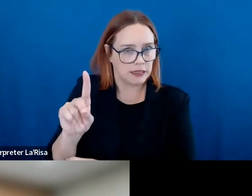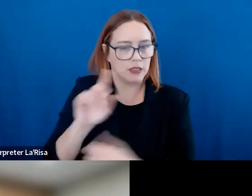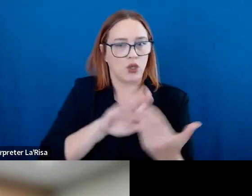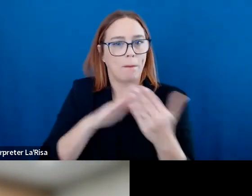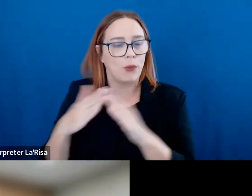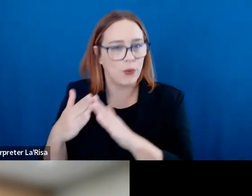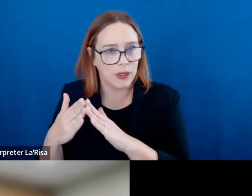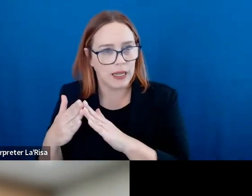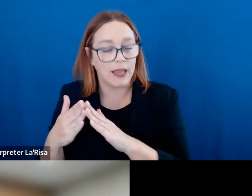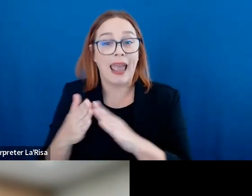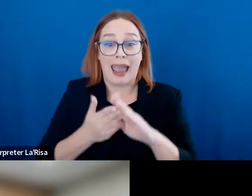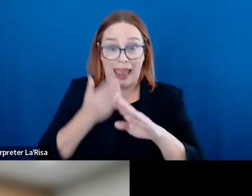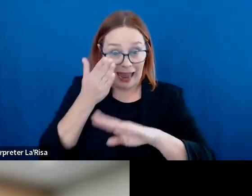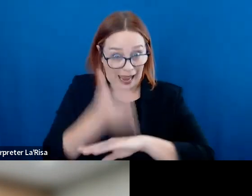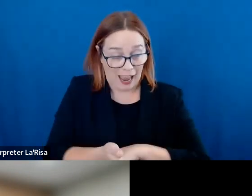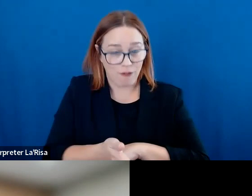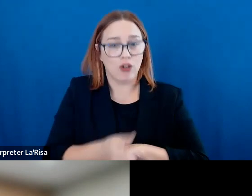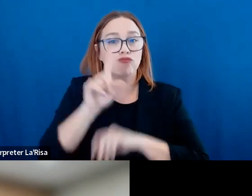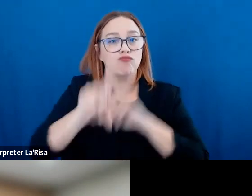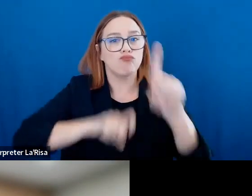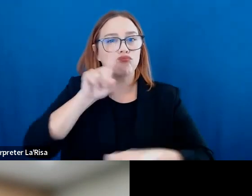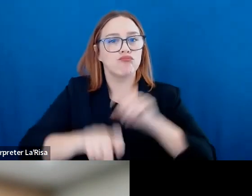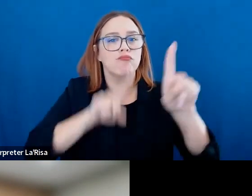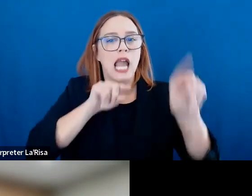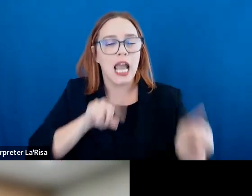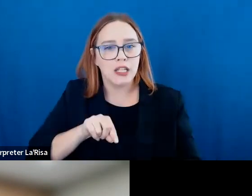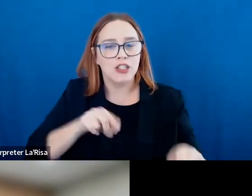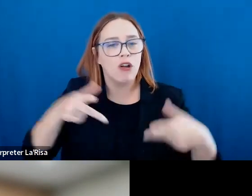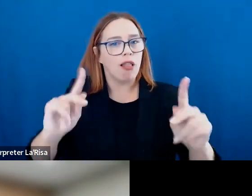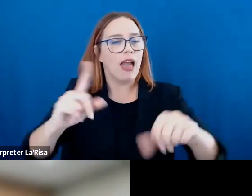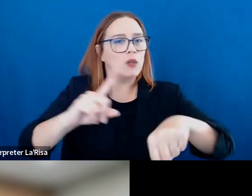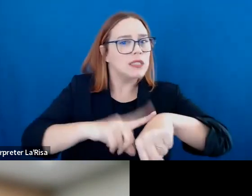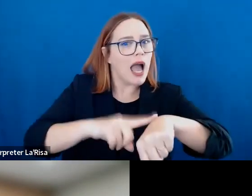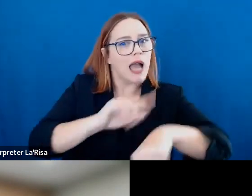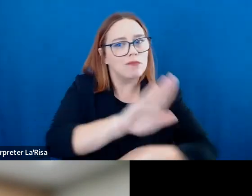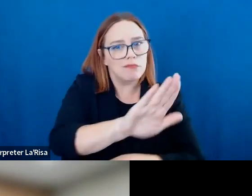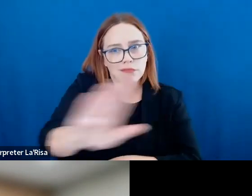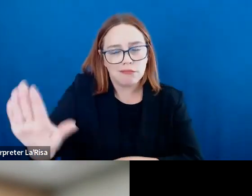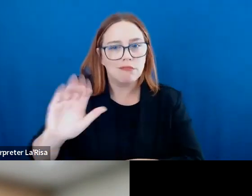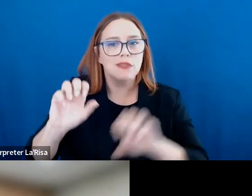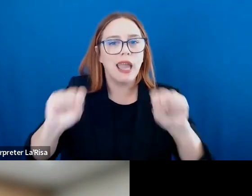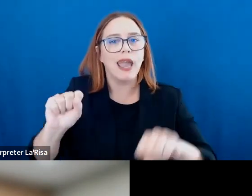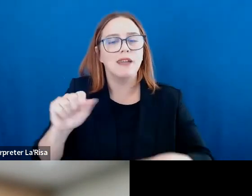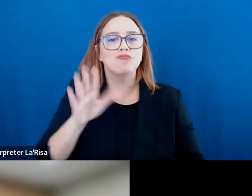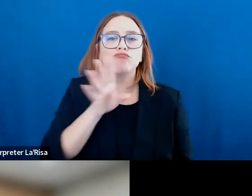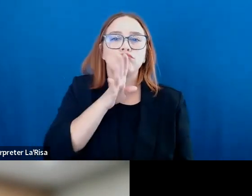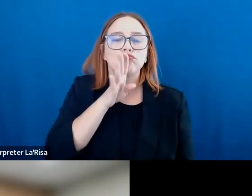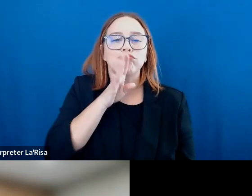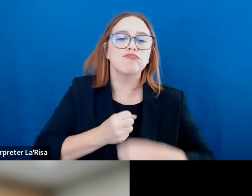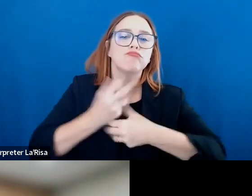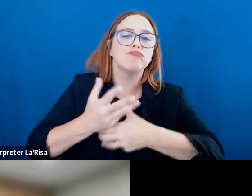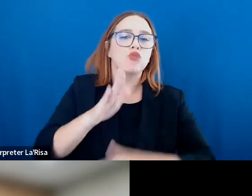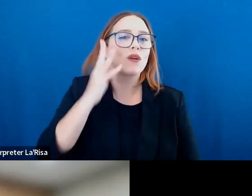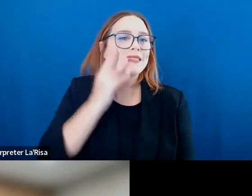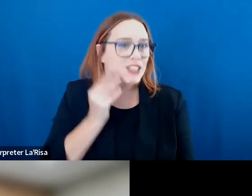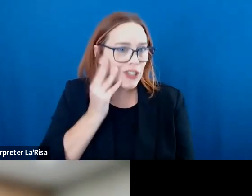comments and just giving a place for people to talk about their experience. We ask that we all speak from our experience.